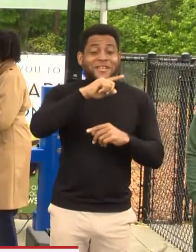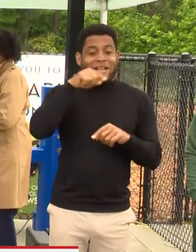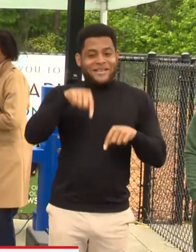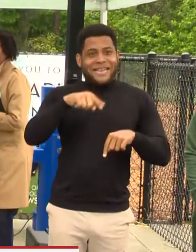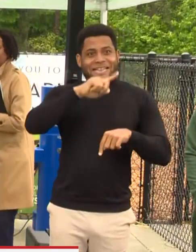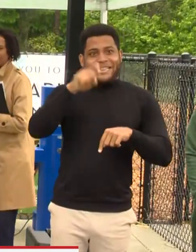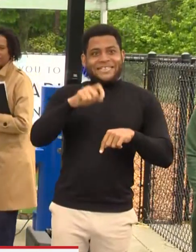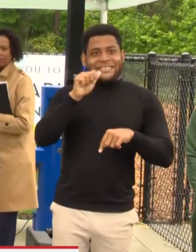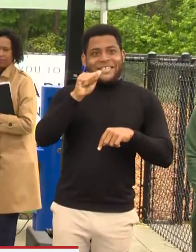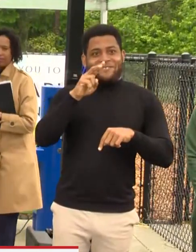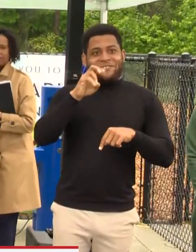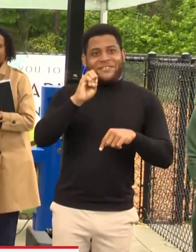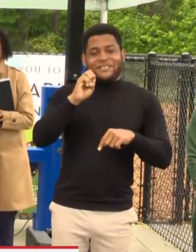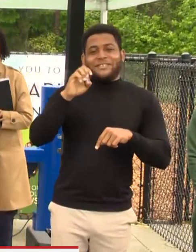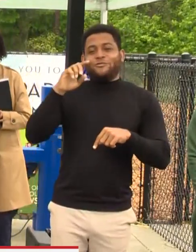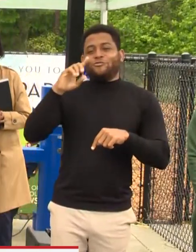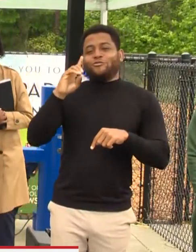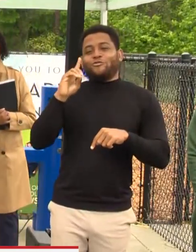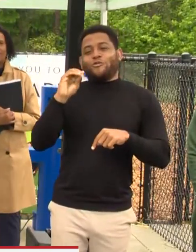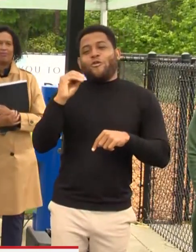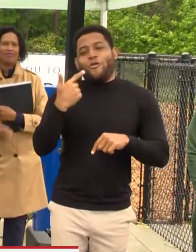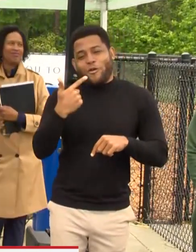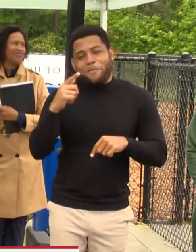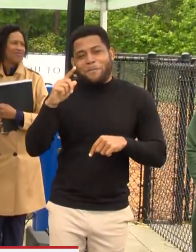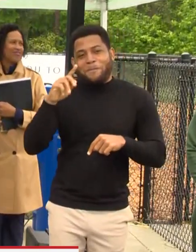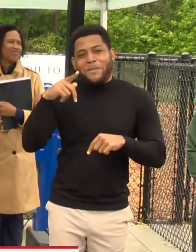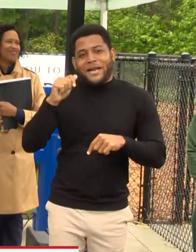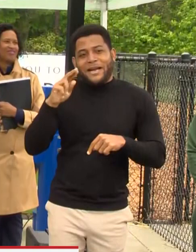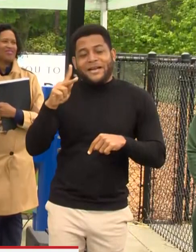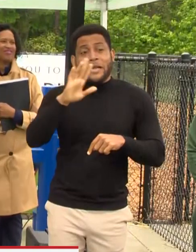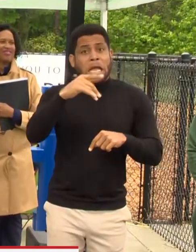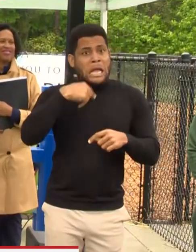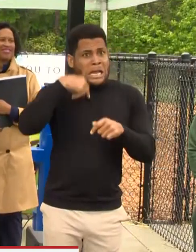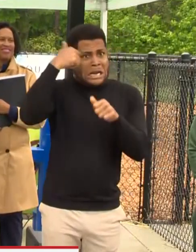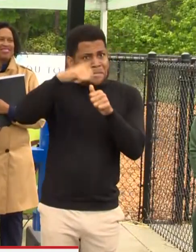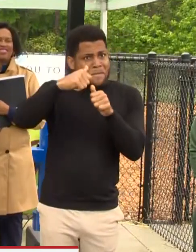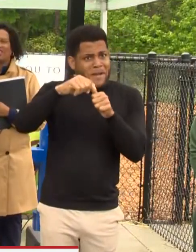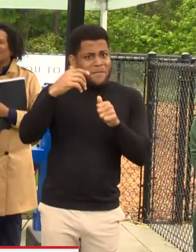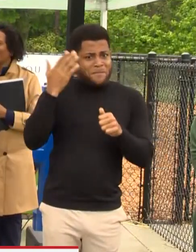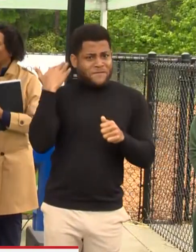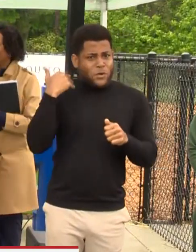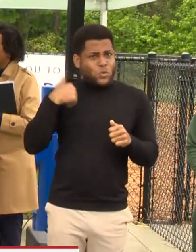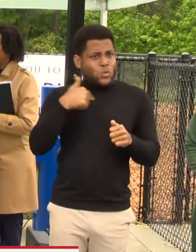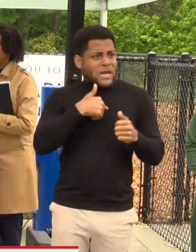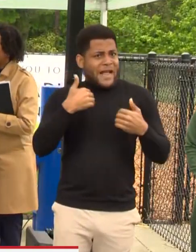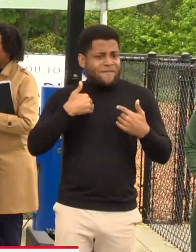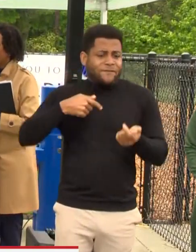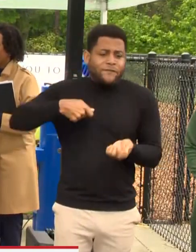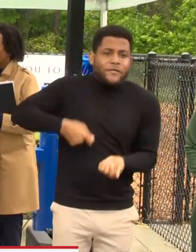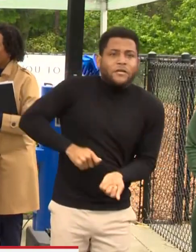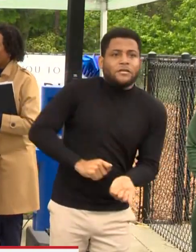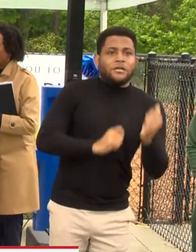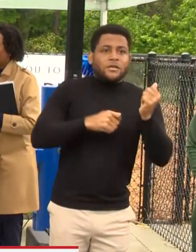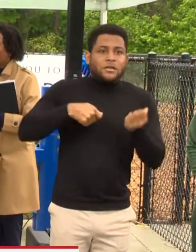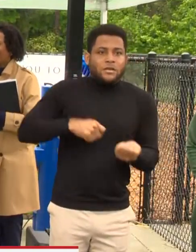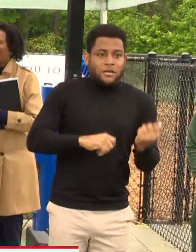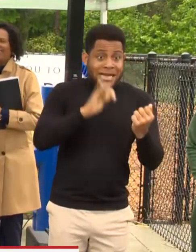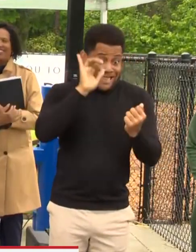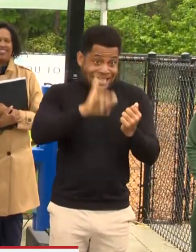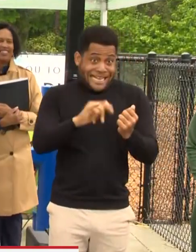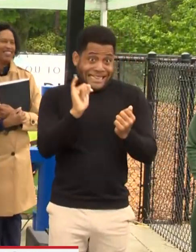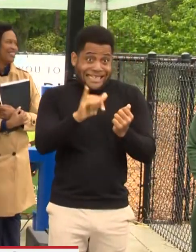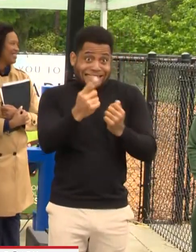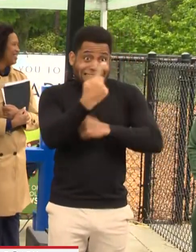ago in early December, we had a groundbreaking. There was an overcast. It was dreary, and we all were